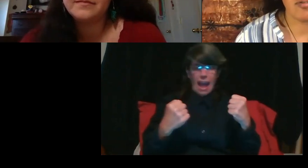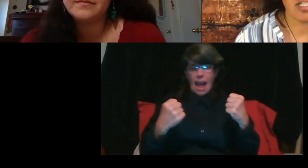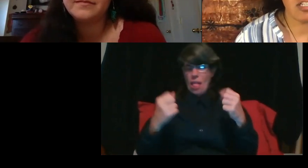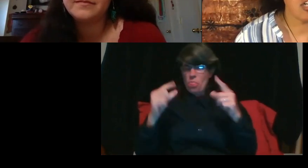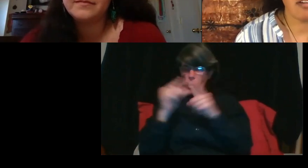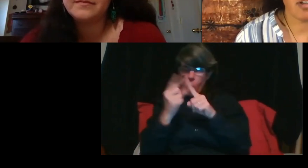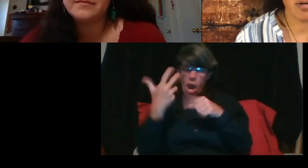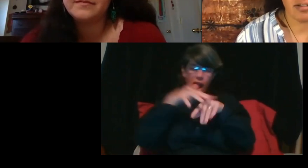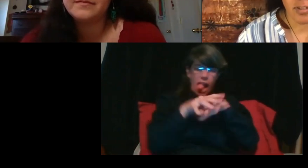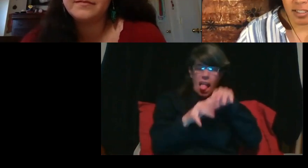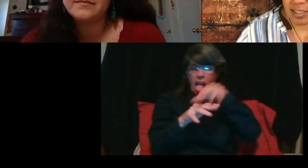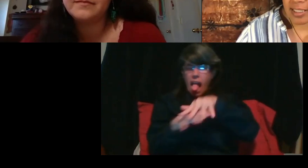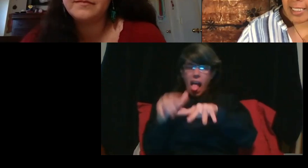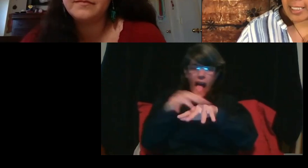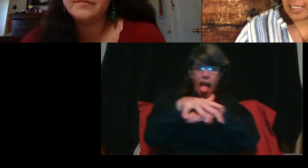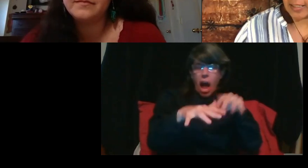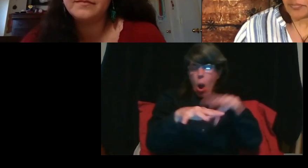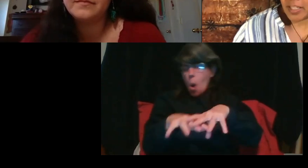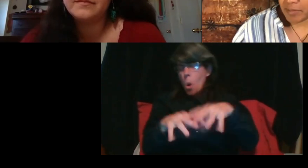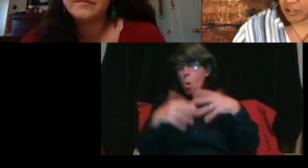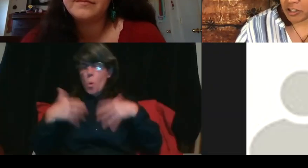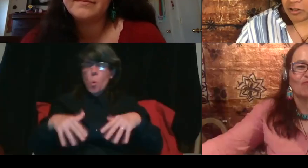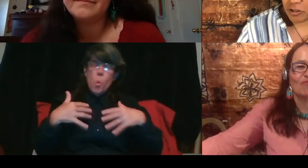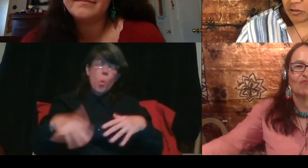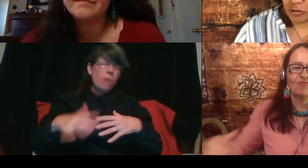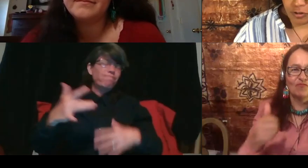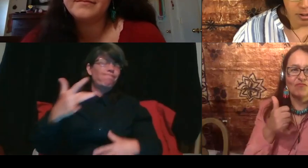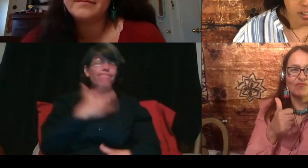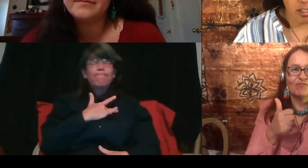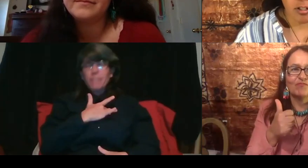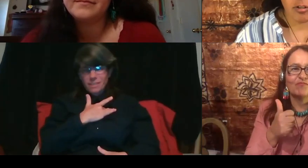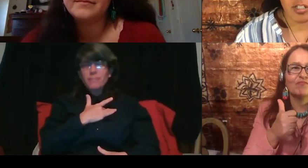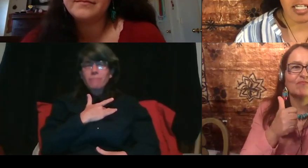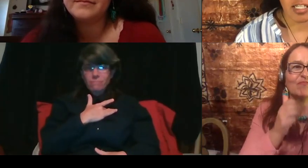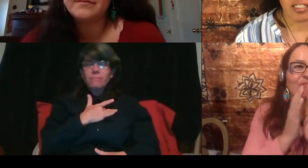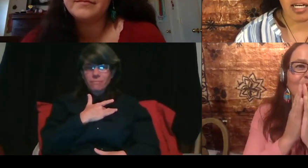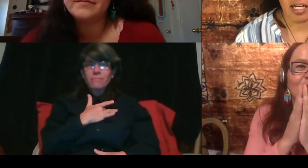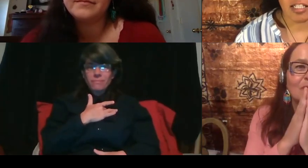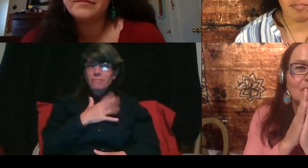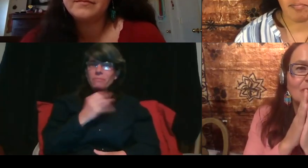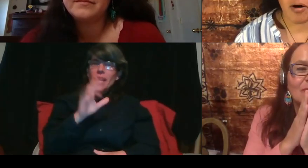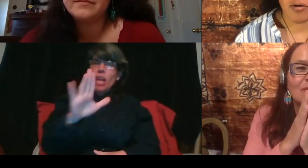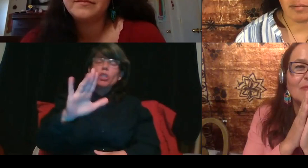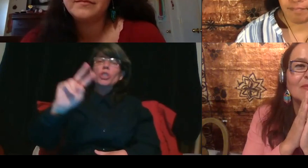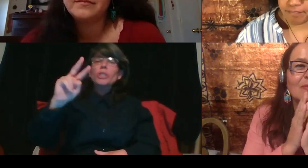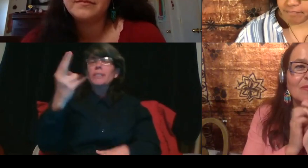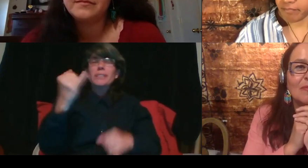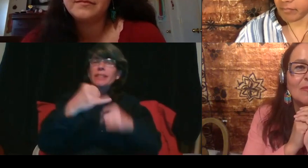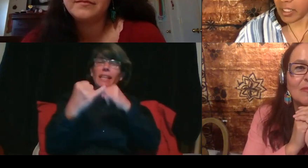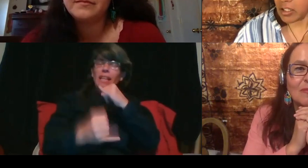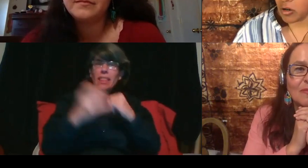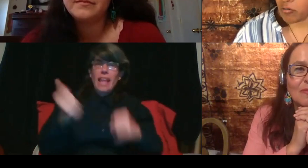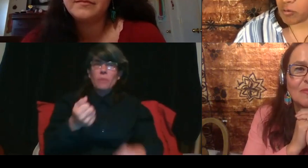you do for each and every one of us. You mentioned too in your second to last poem,